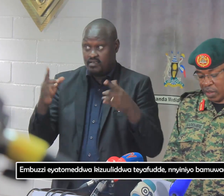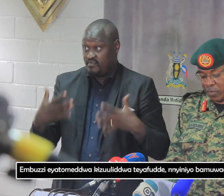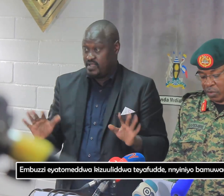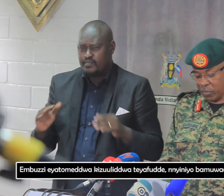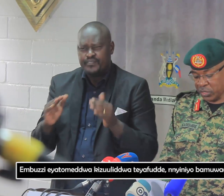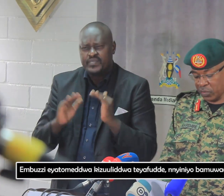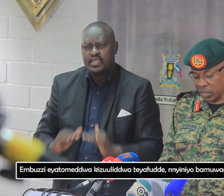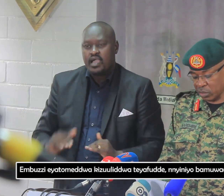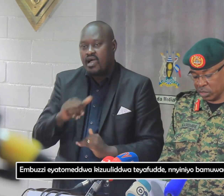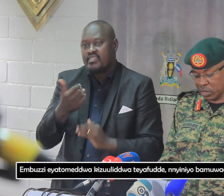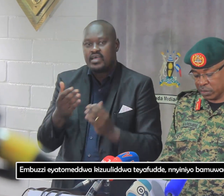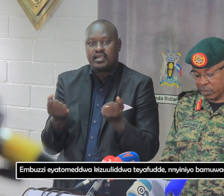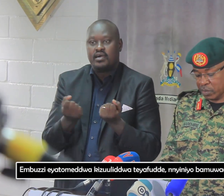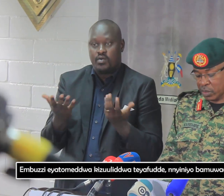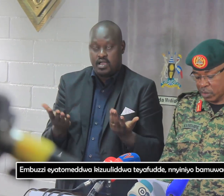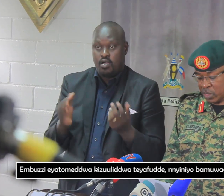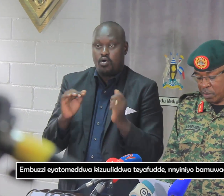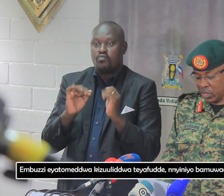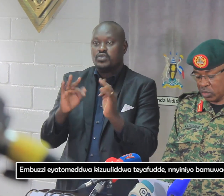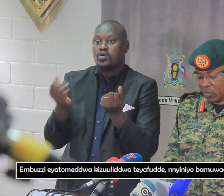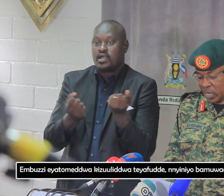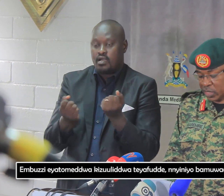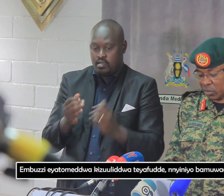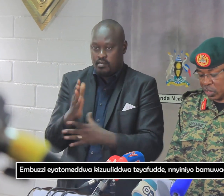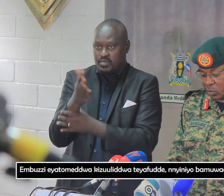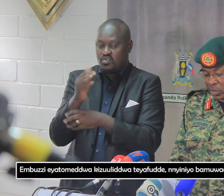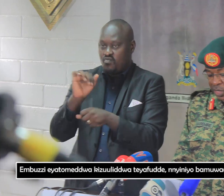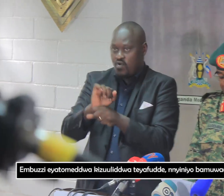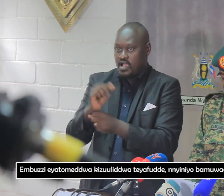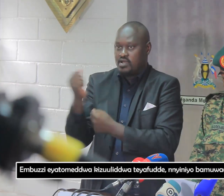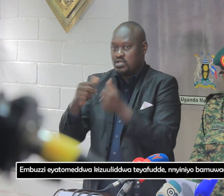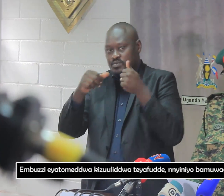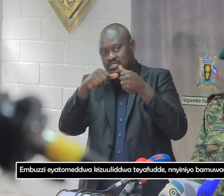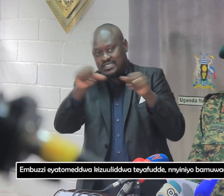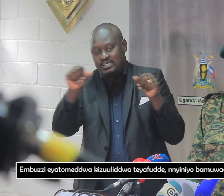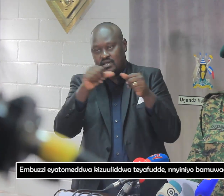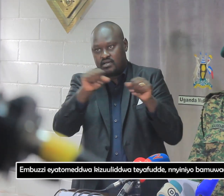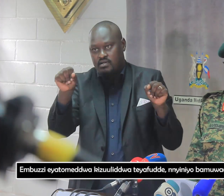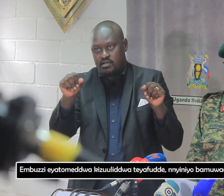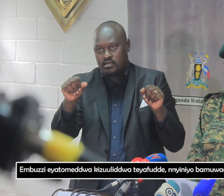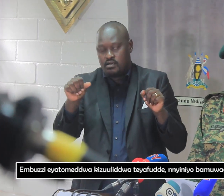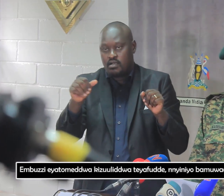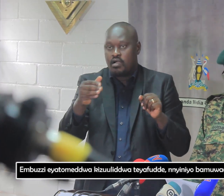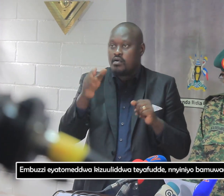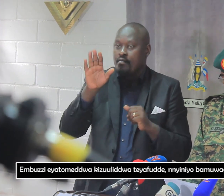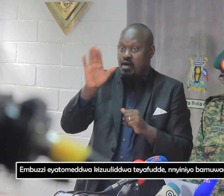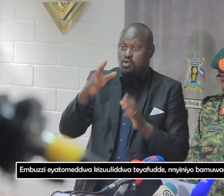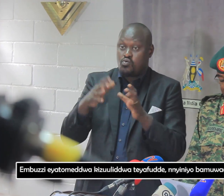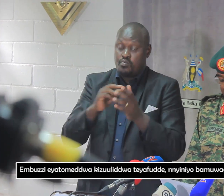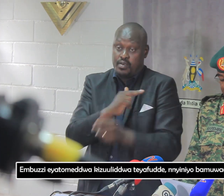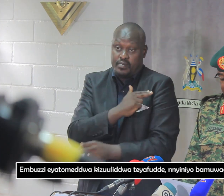Then we have official vehicles with the Ministry of Works and Transport stickers from the